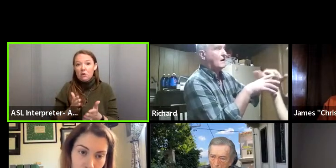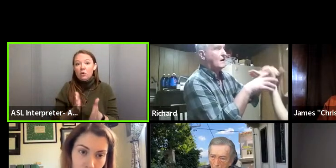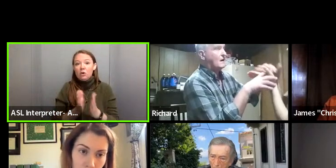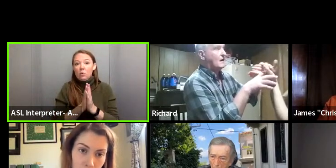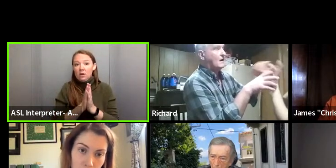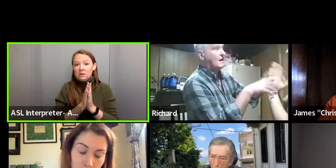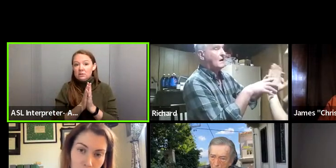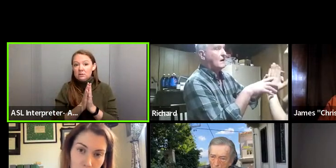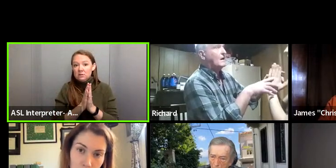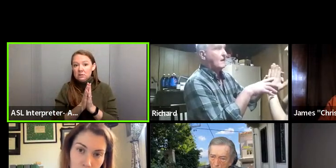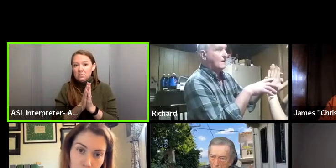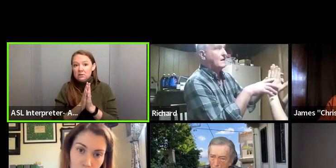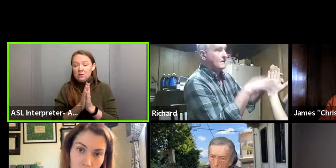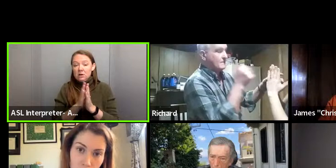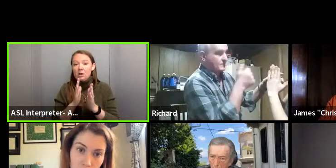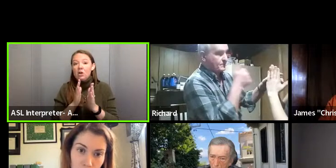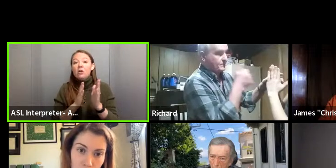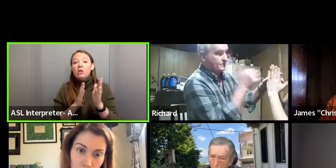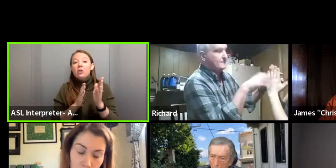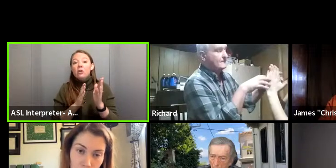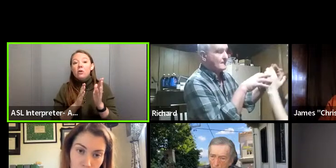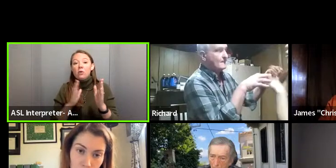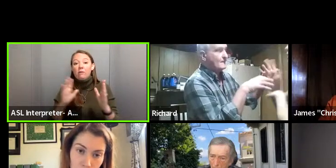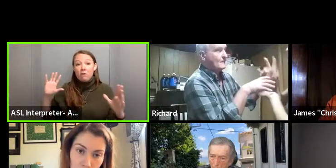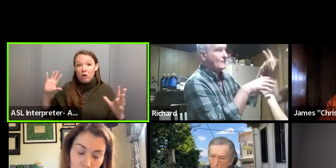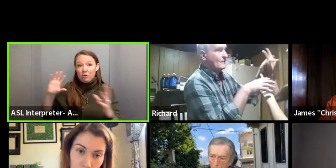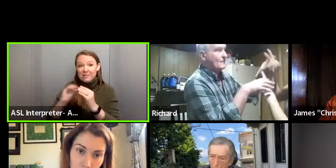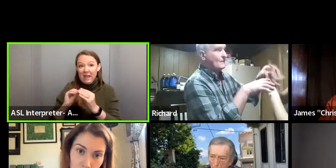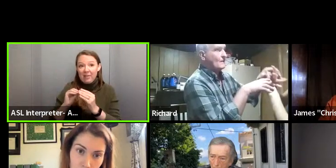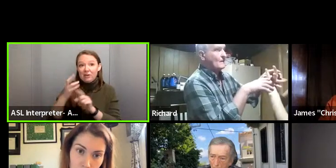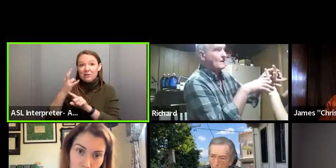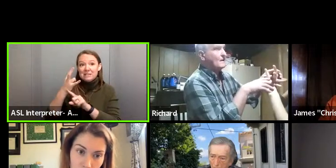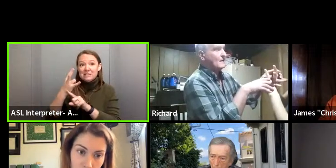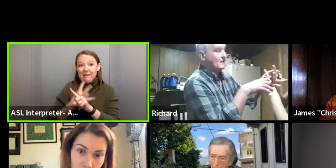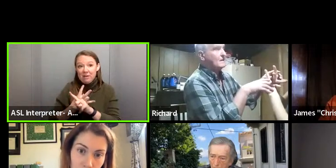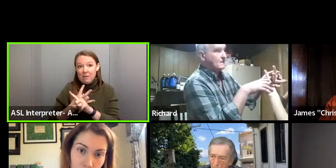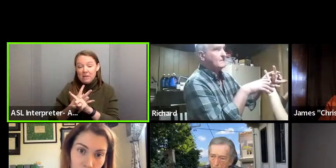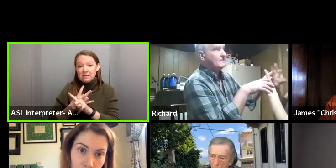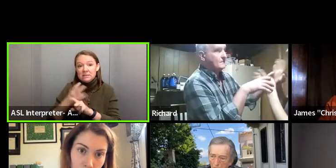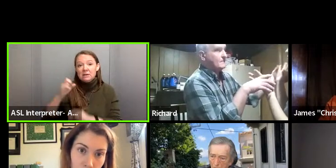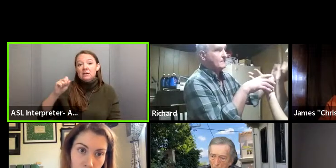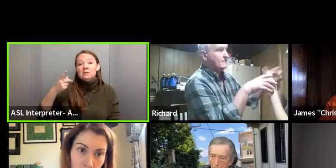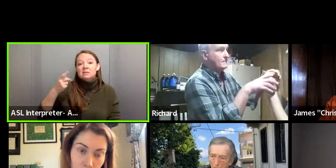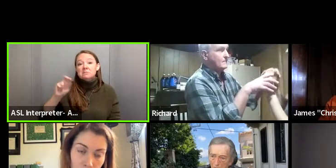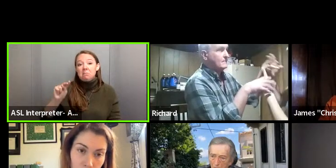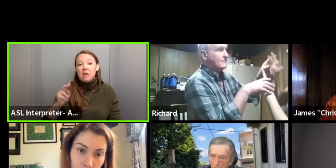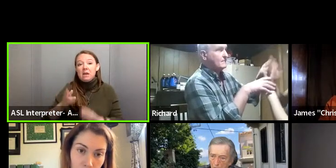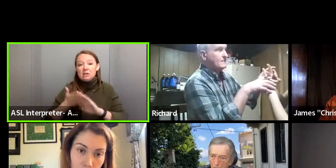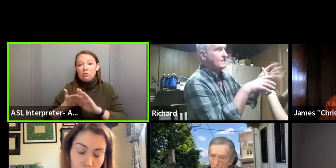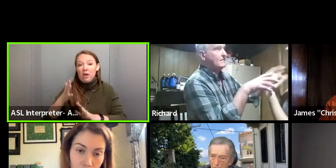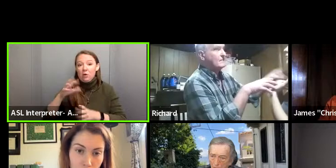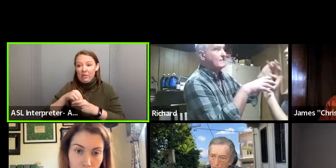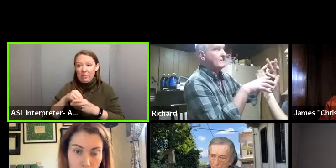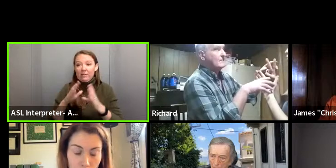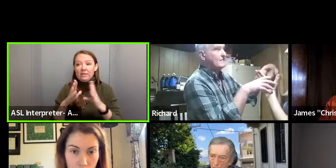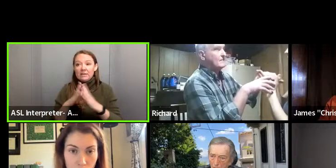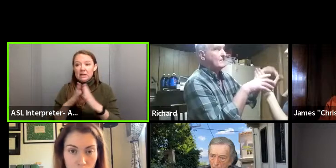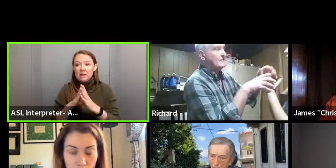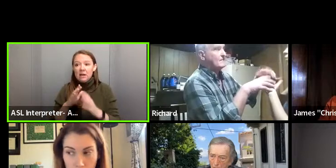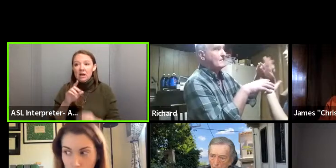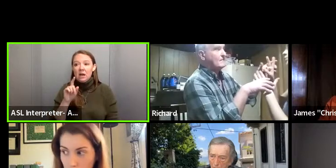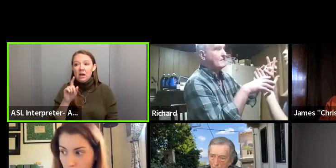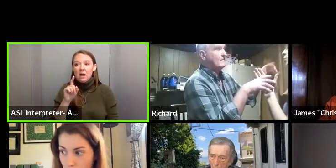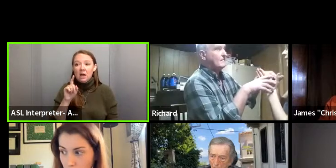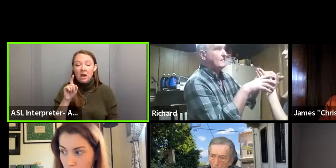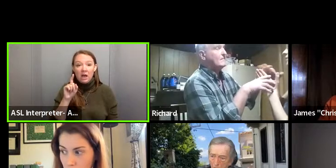requests over the 7 months that SPIN has operated within the city. I should mention